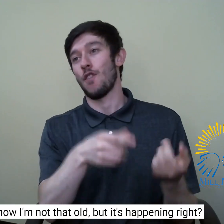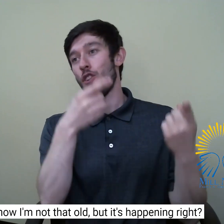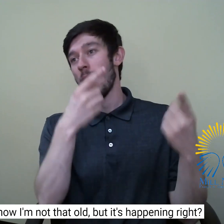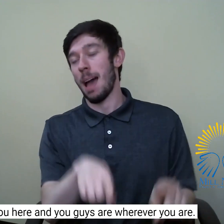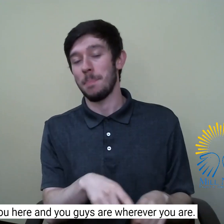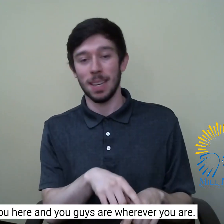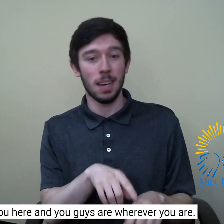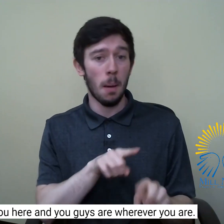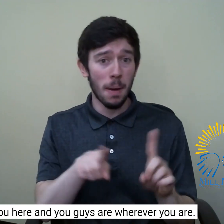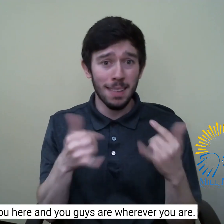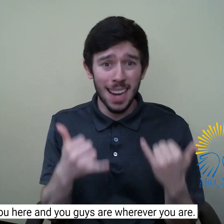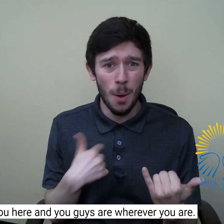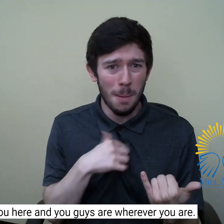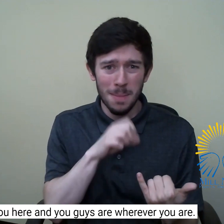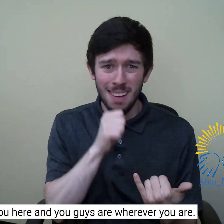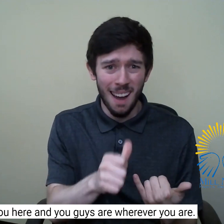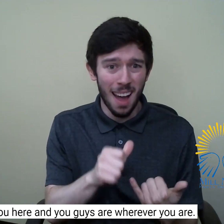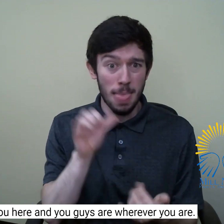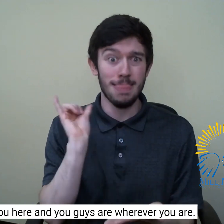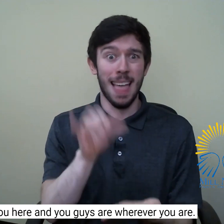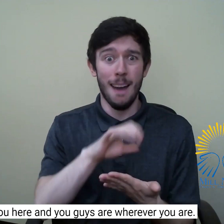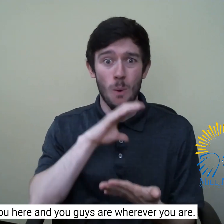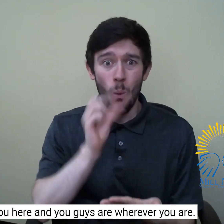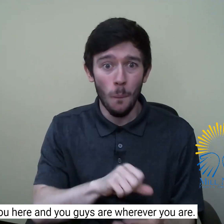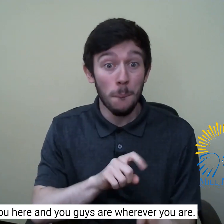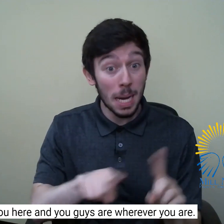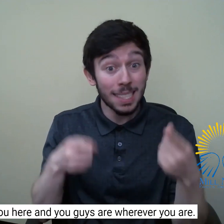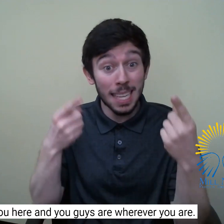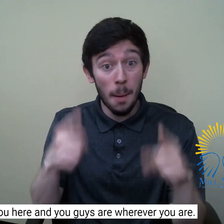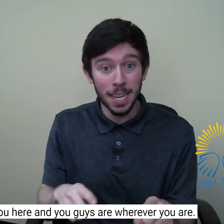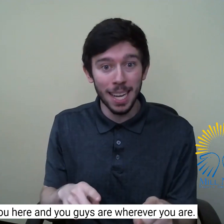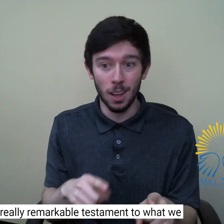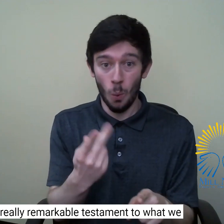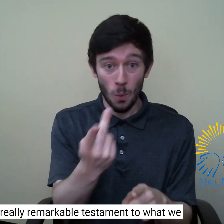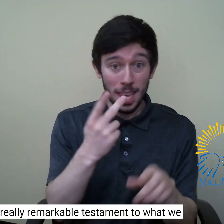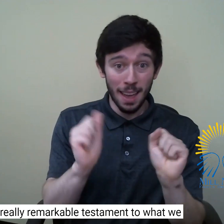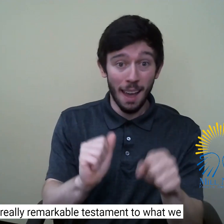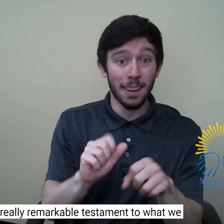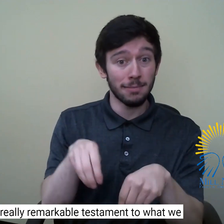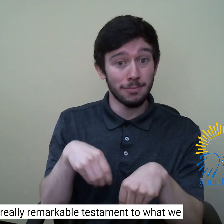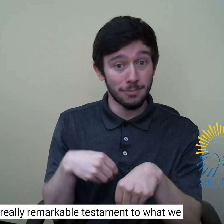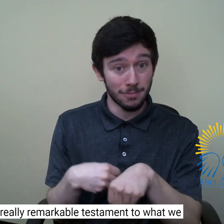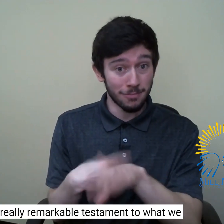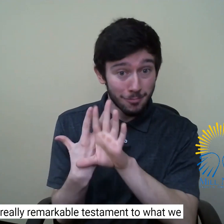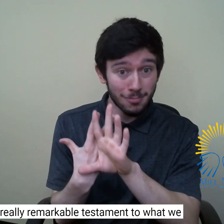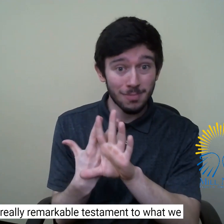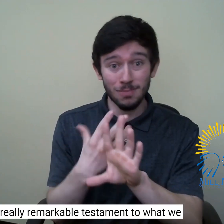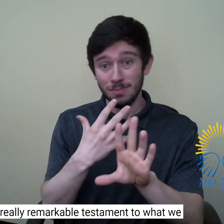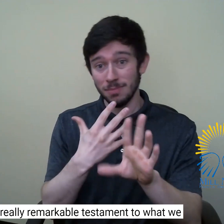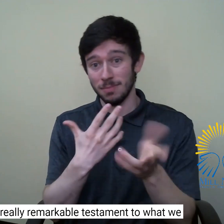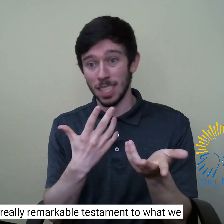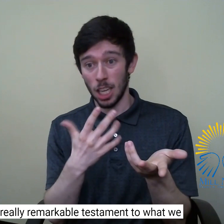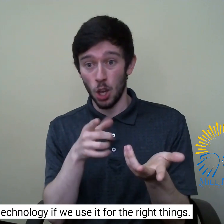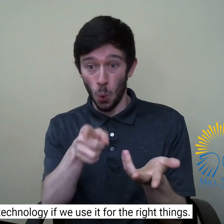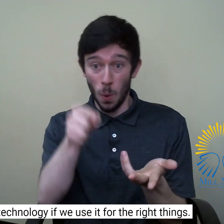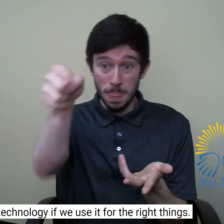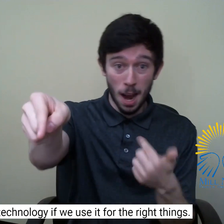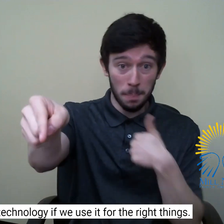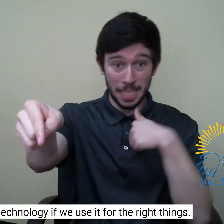right? I can talk to you here, and you guys are wherever you are, and it's a really remarkable testament to what we can do with technology